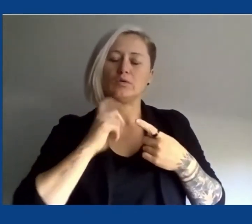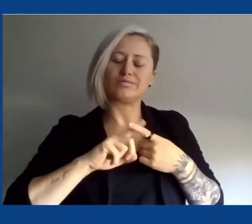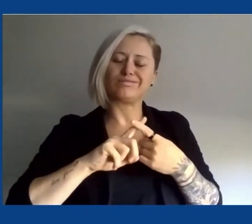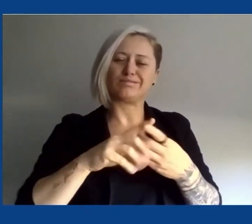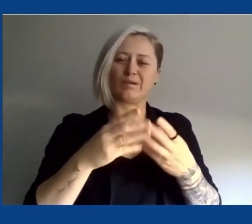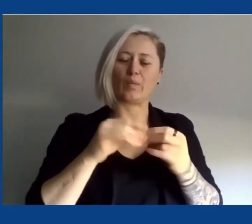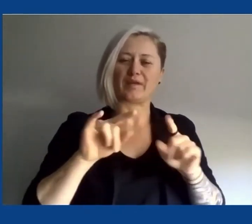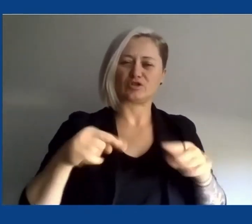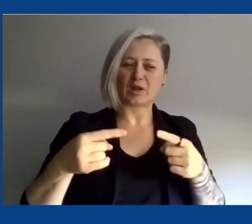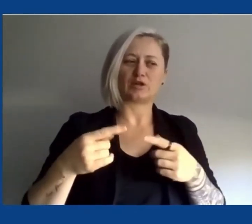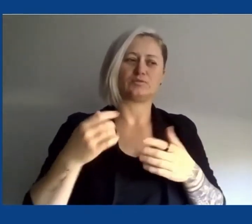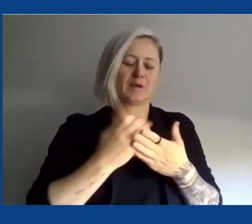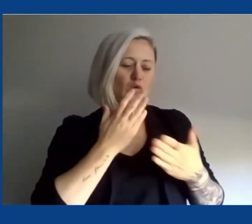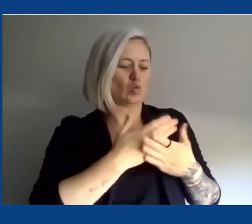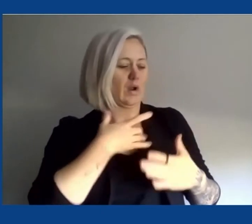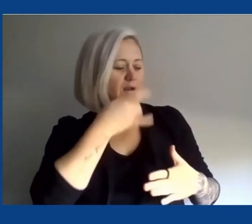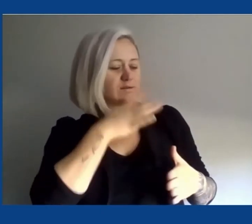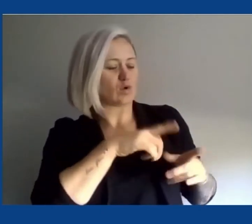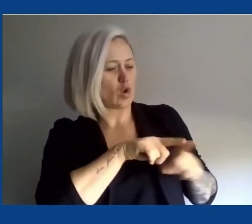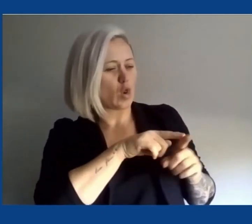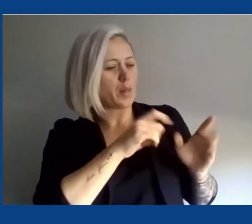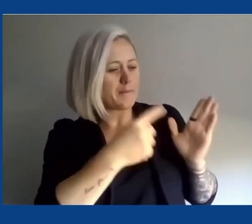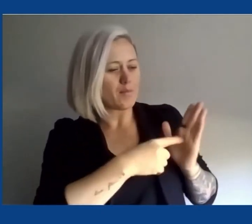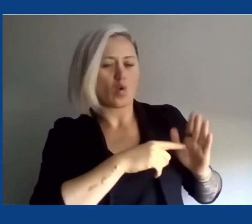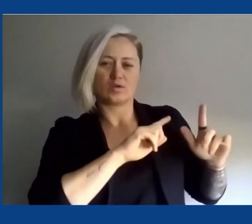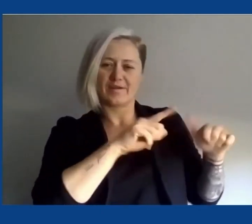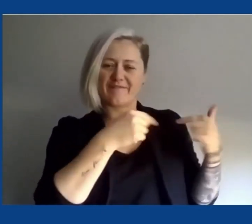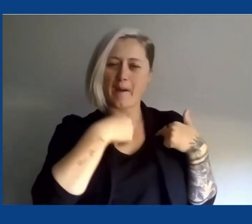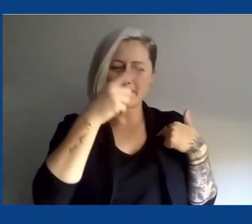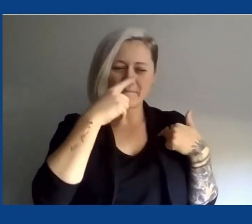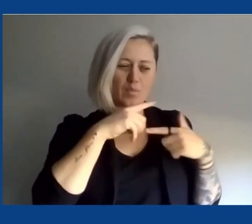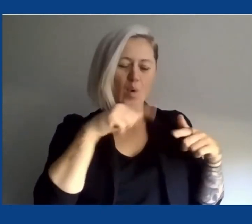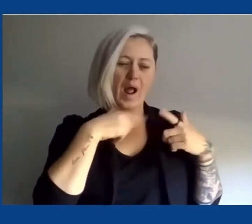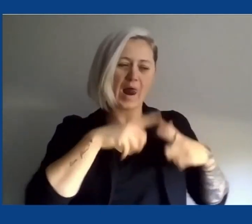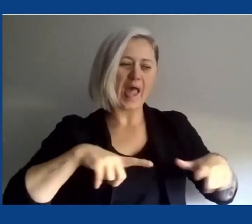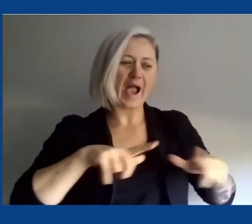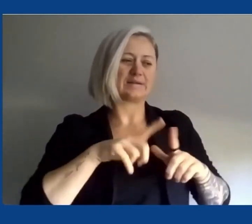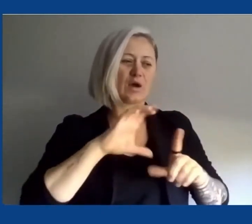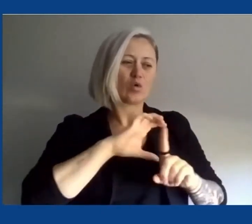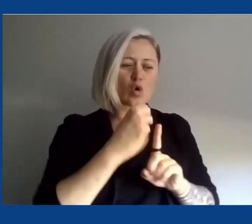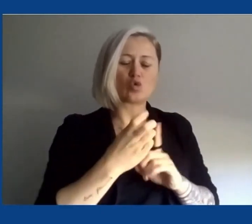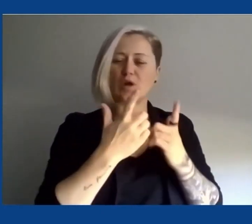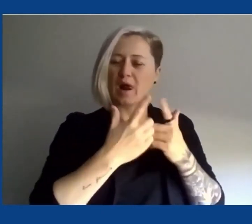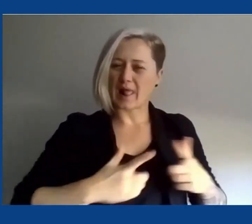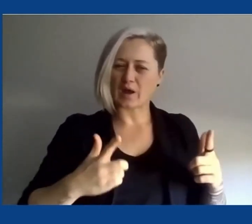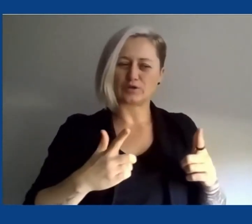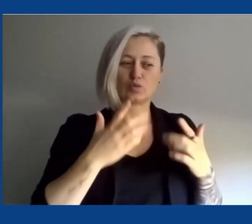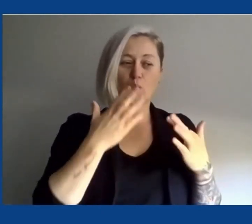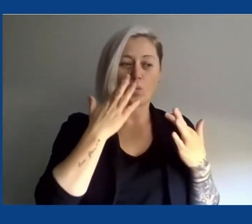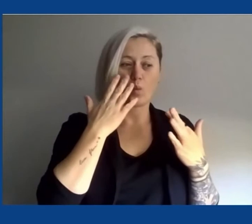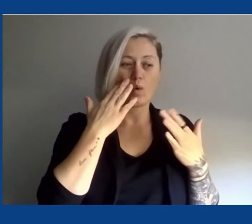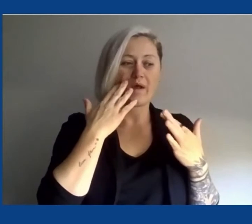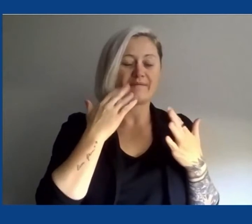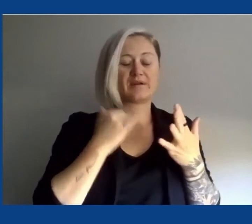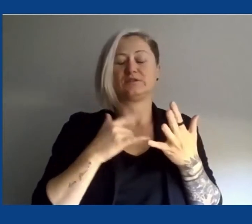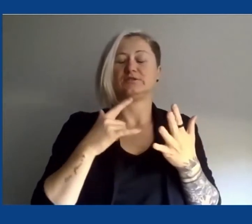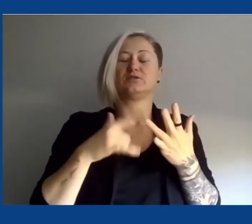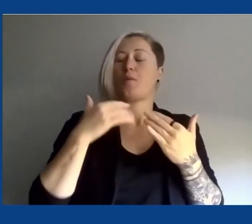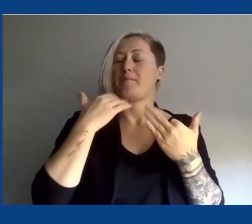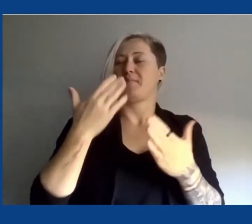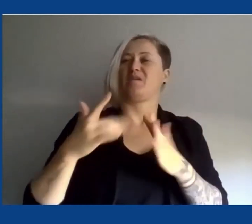kids learn the importance of our people, our land, our culture, our languages, when there's so much unjust negativity towards